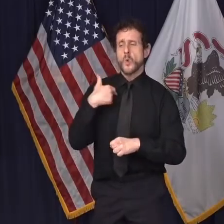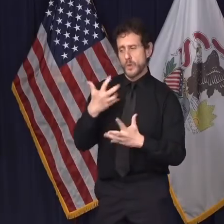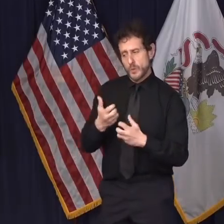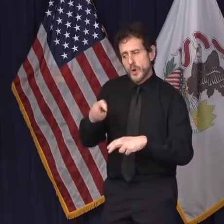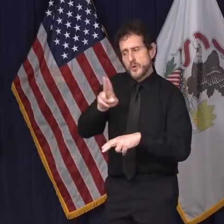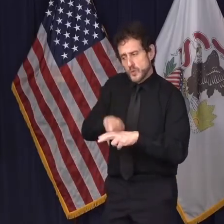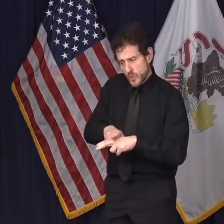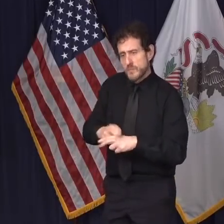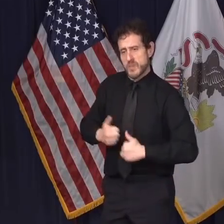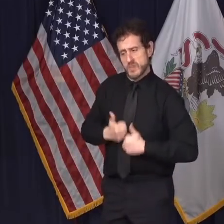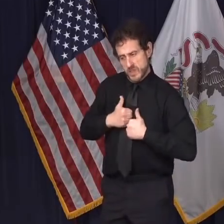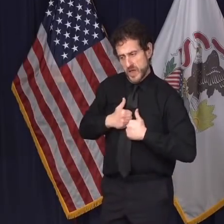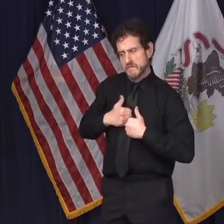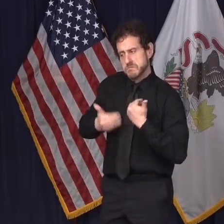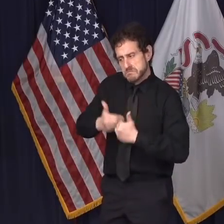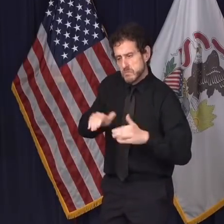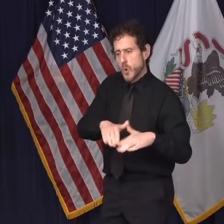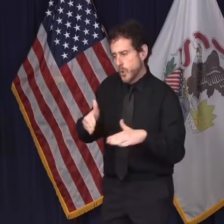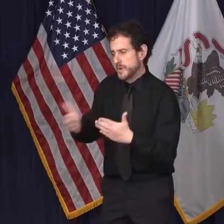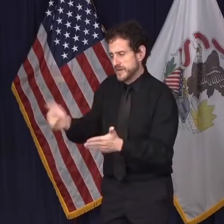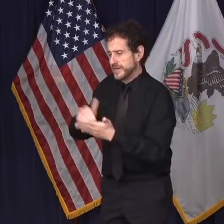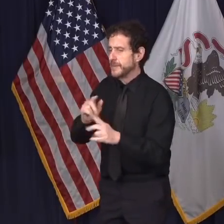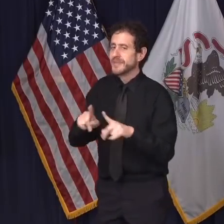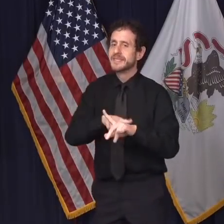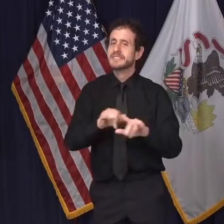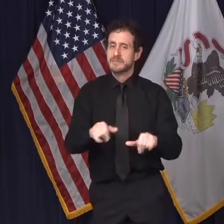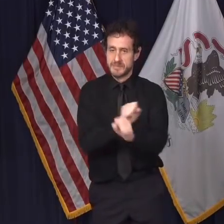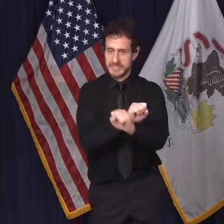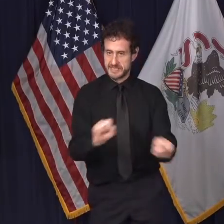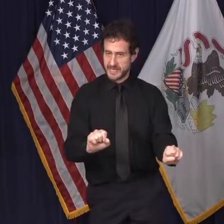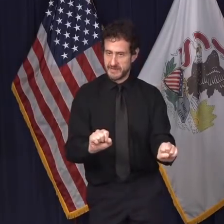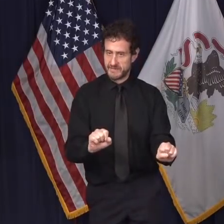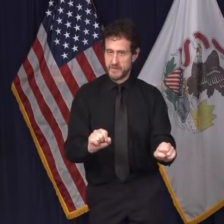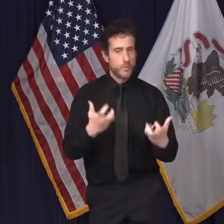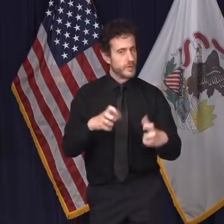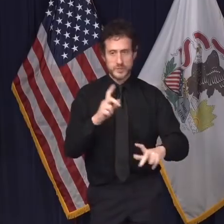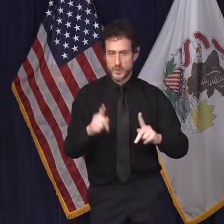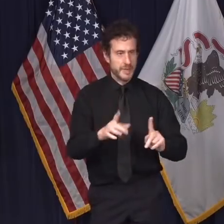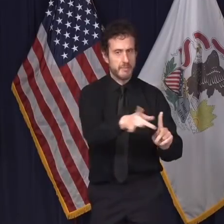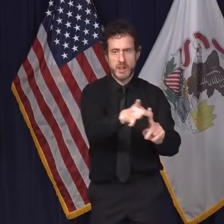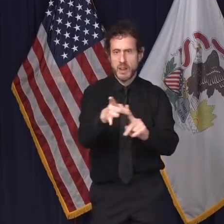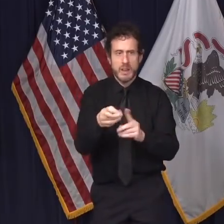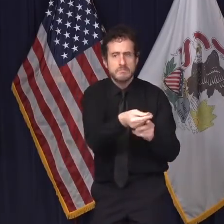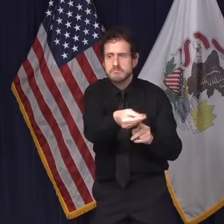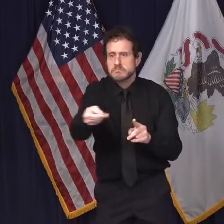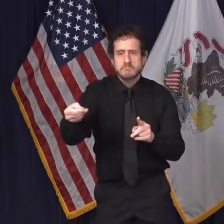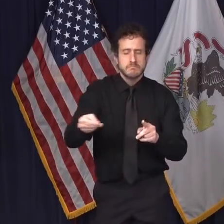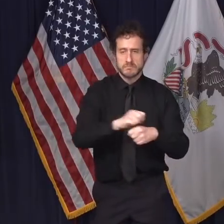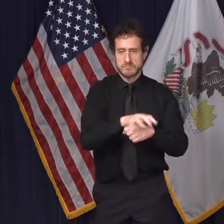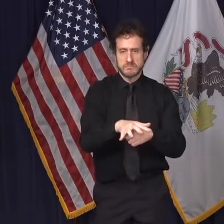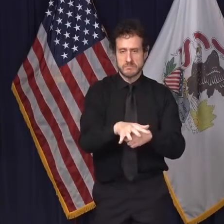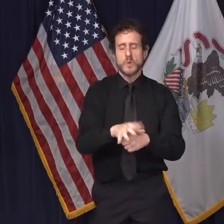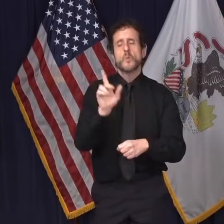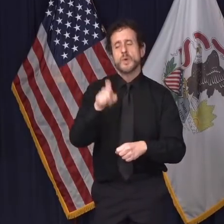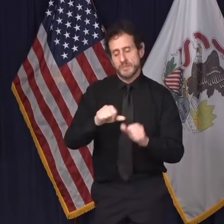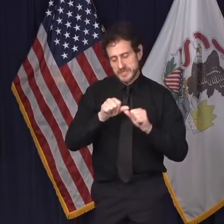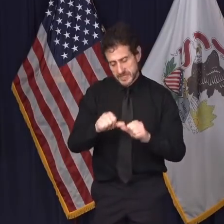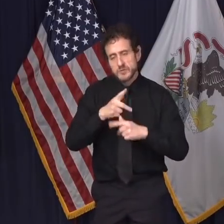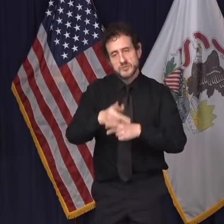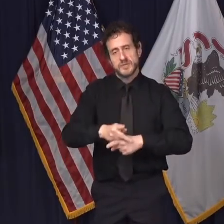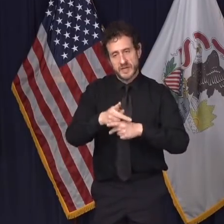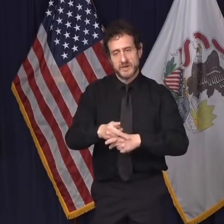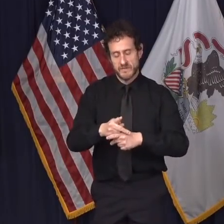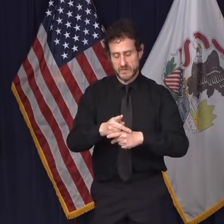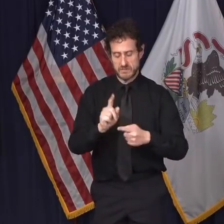activities. So it's important that we remain careful about continuing to wear face coverings,